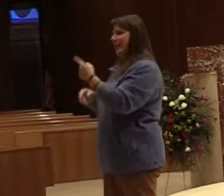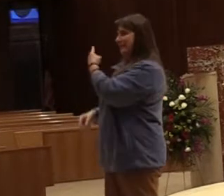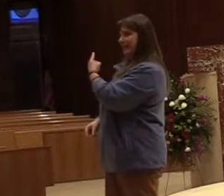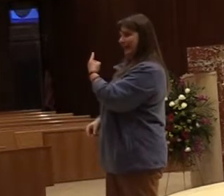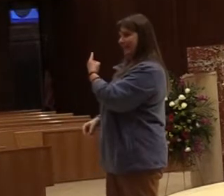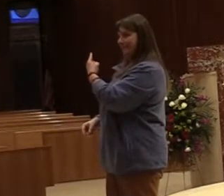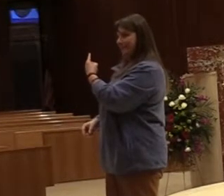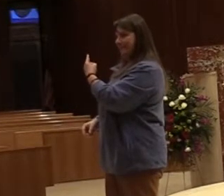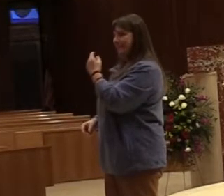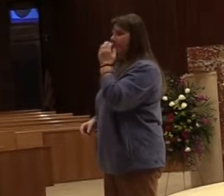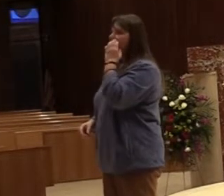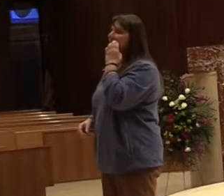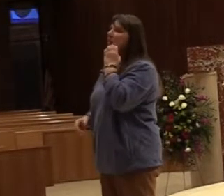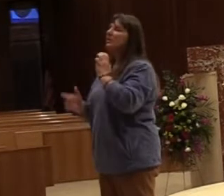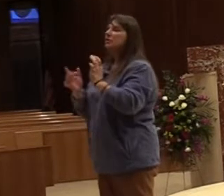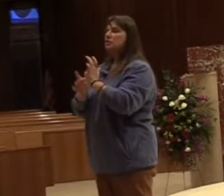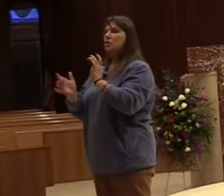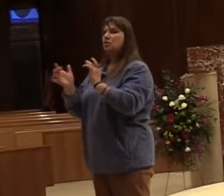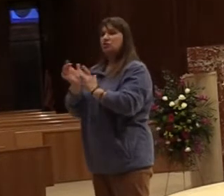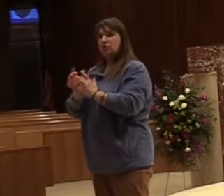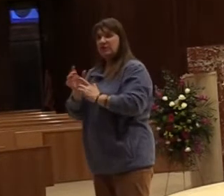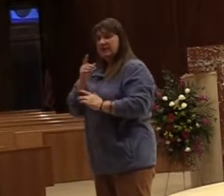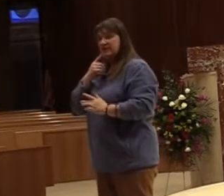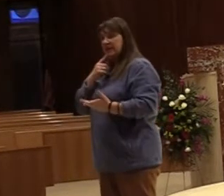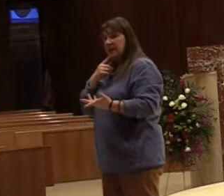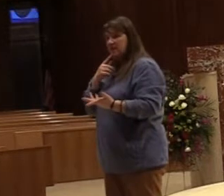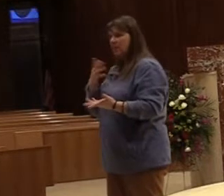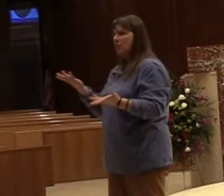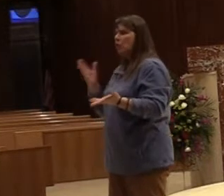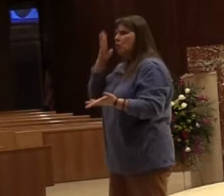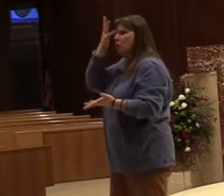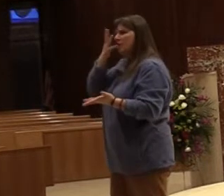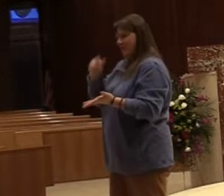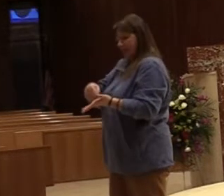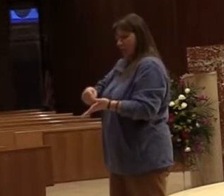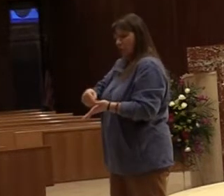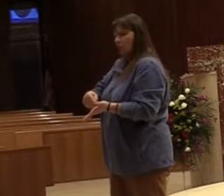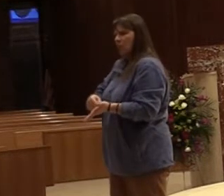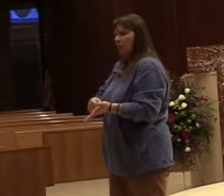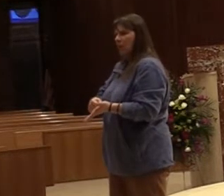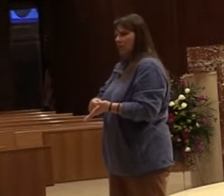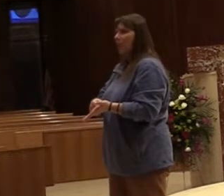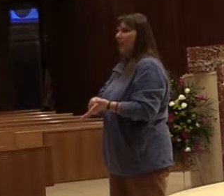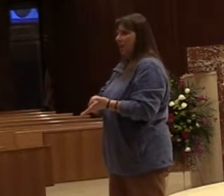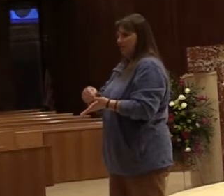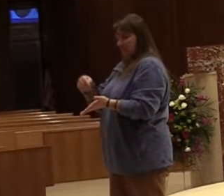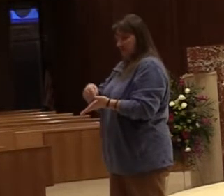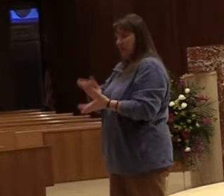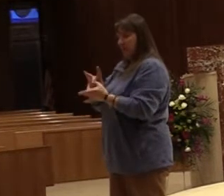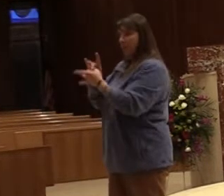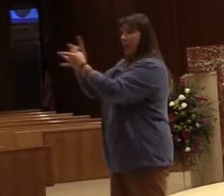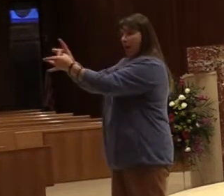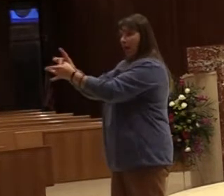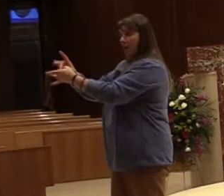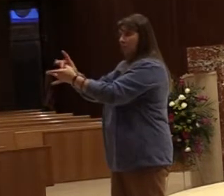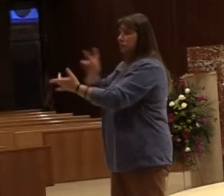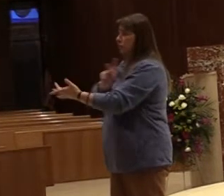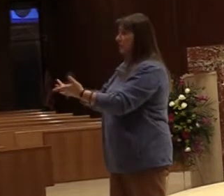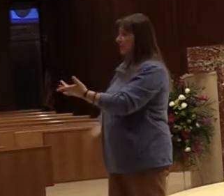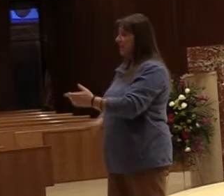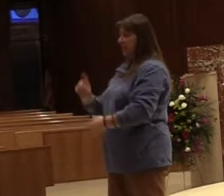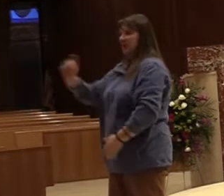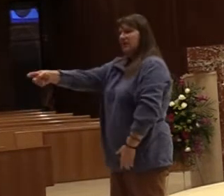Jesus, after he says this, says, render therefore to Caesar the things that are Caesar's, and to God the things that are